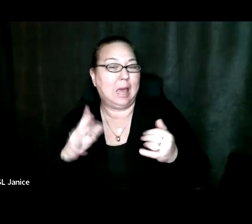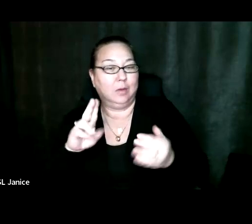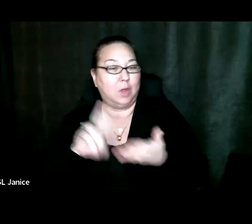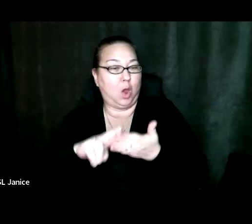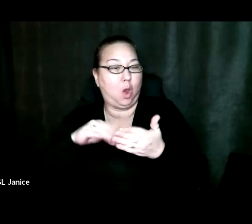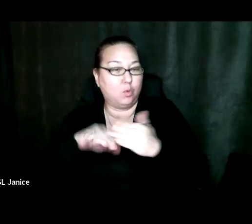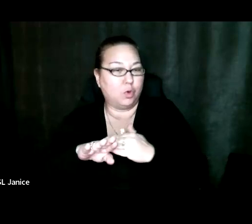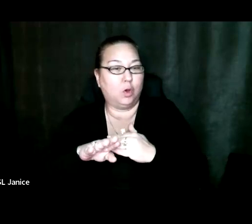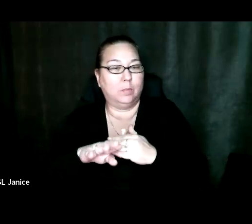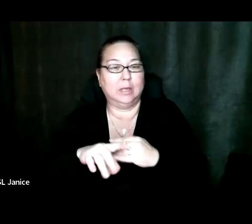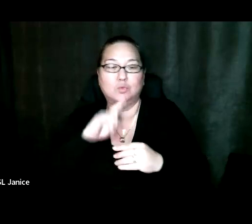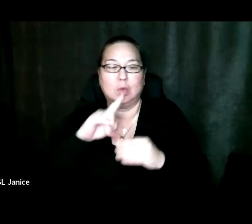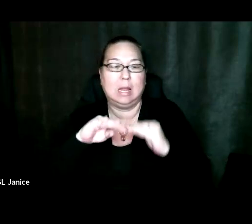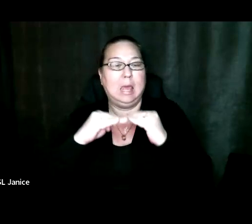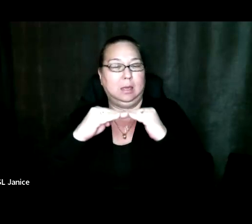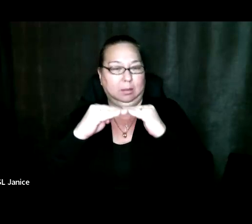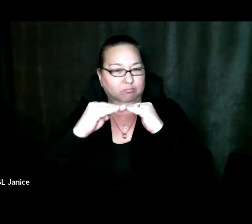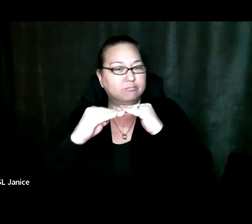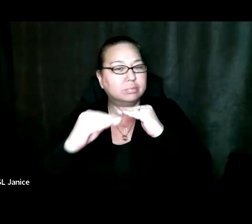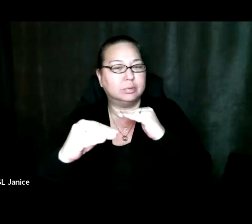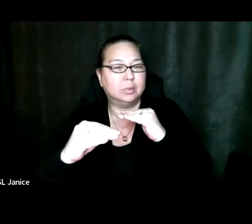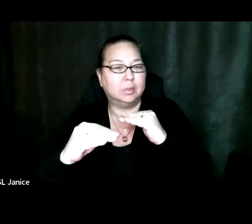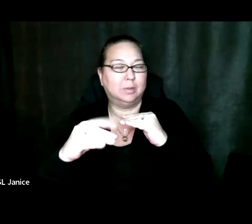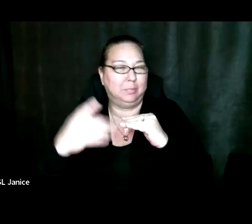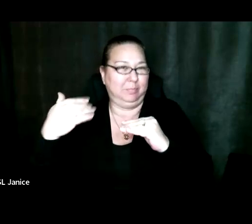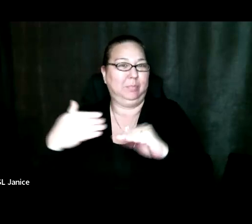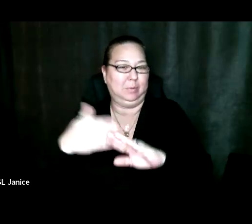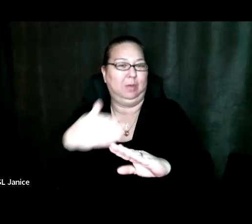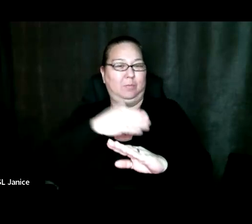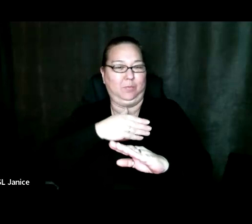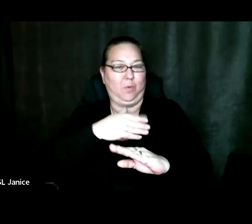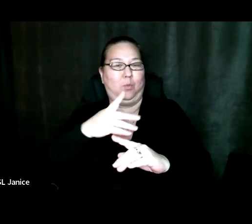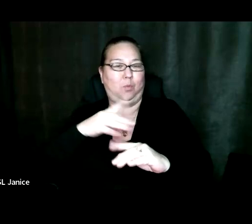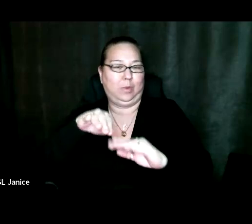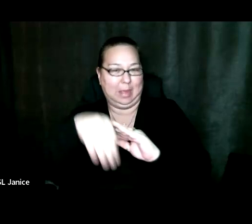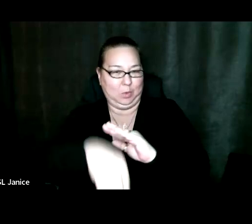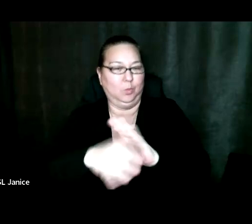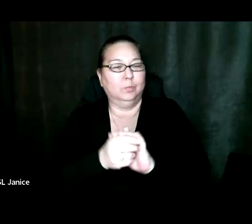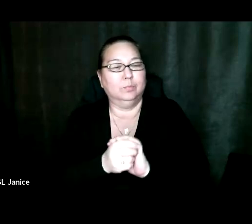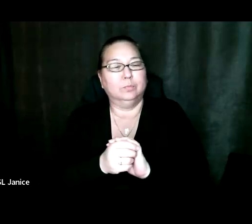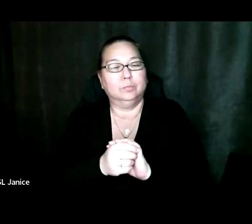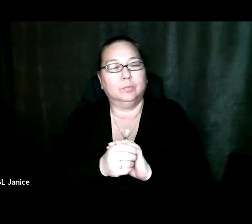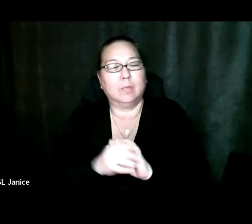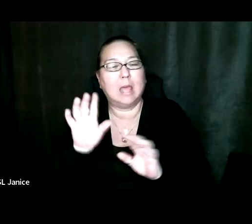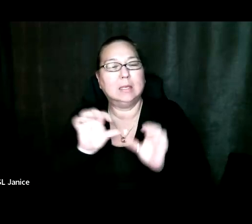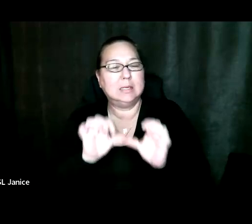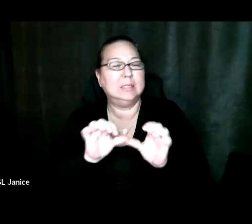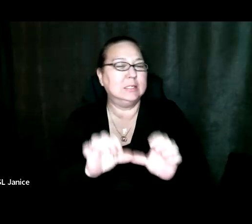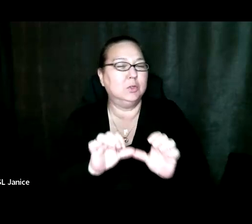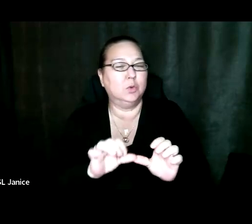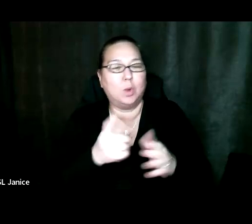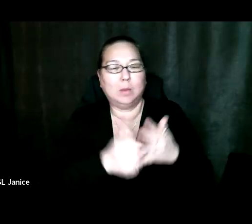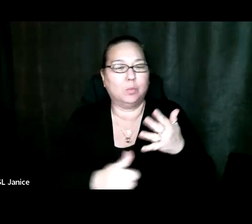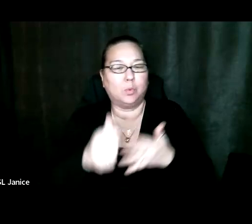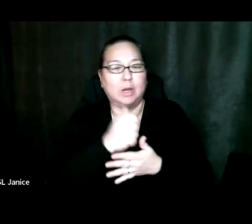trend, we will continue to focus on prioritizing stabilizing school budgets and investing in our highest needs